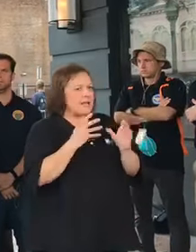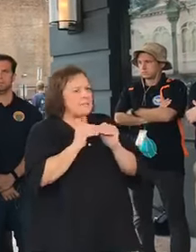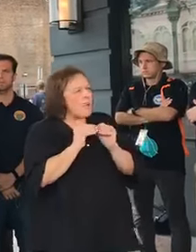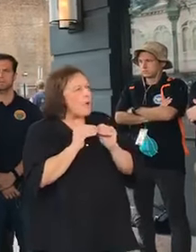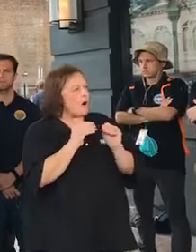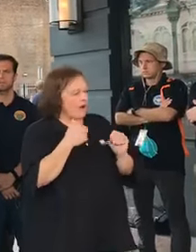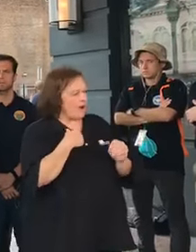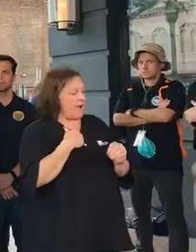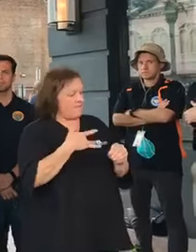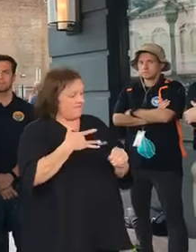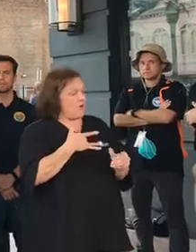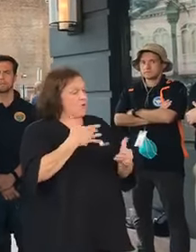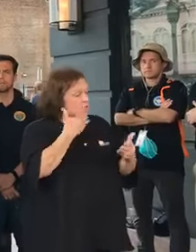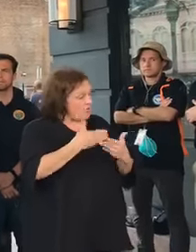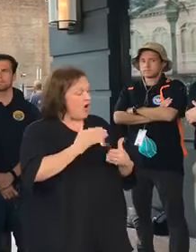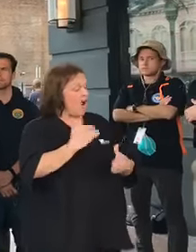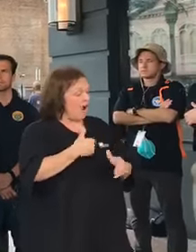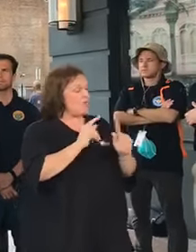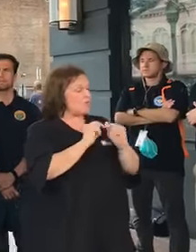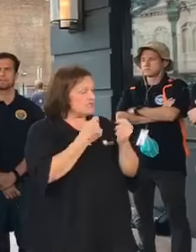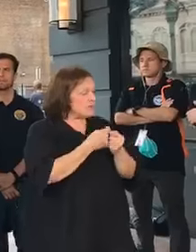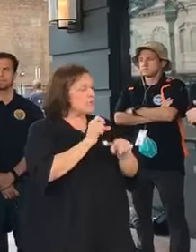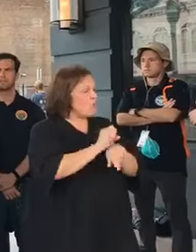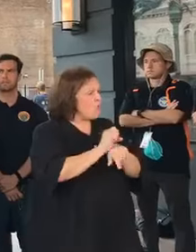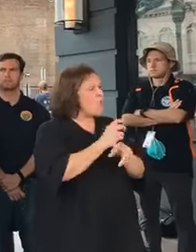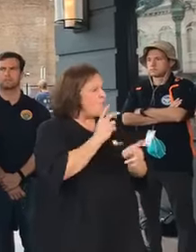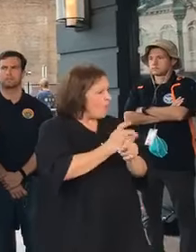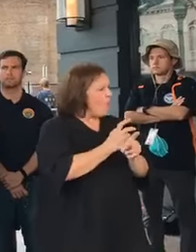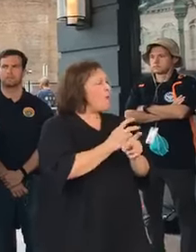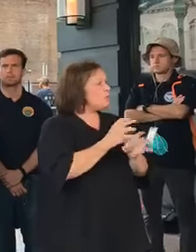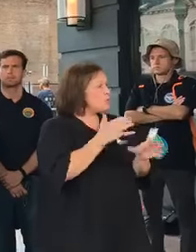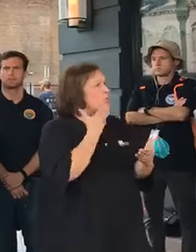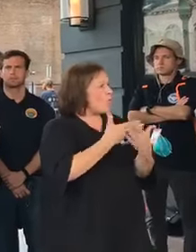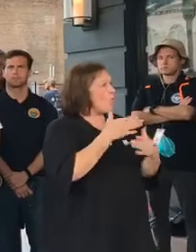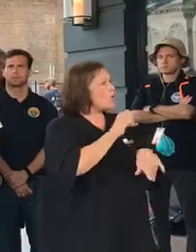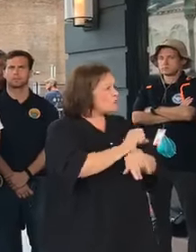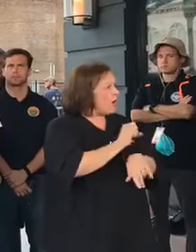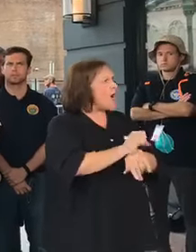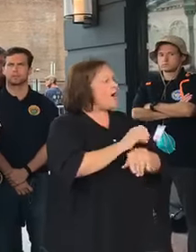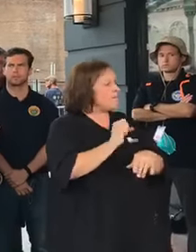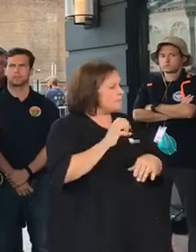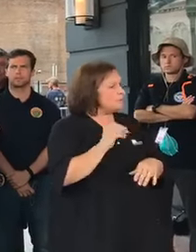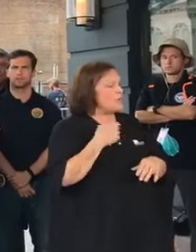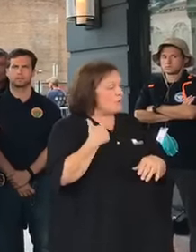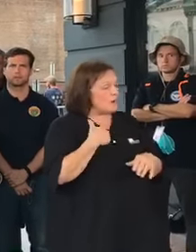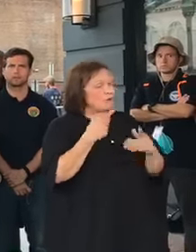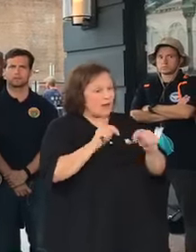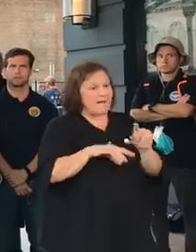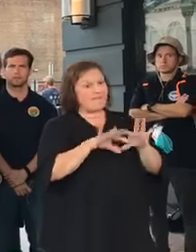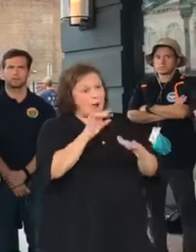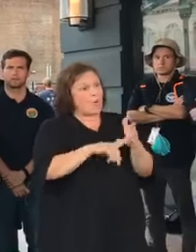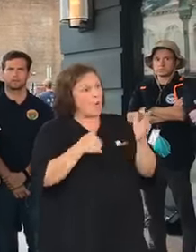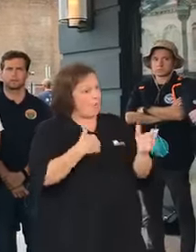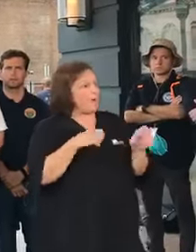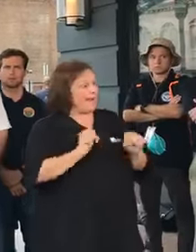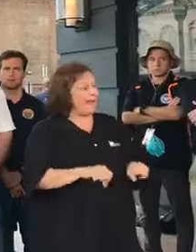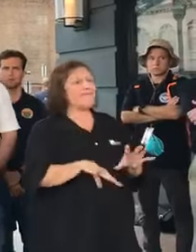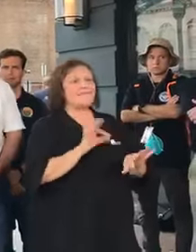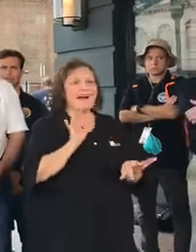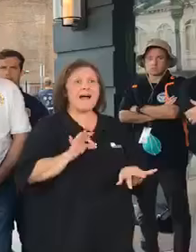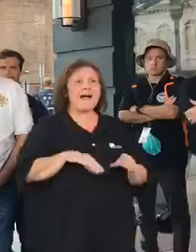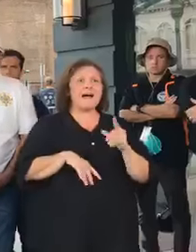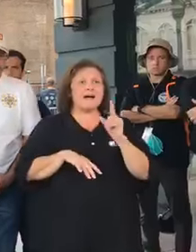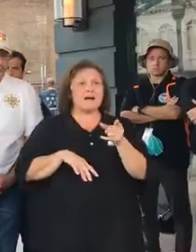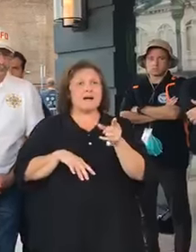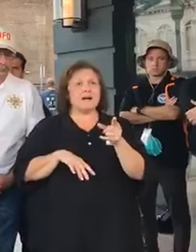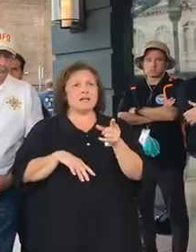but in these type of situations, you can never be too confident when you haven't recovered everyone that you believe to be necessary. Is there a time where we will move from? Is there a time where